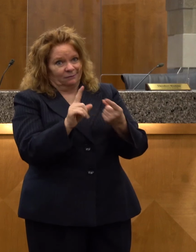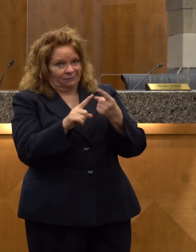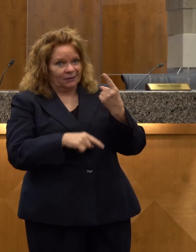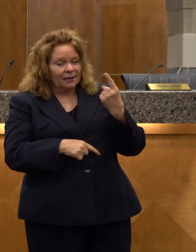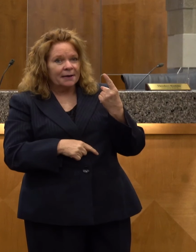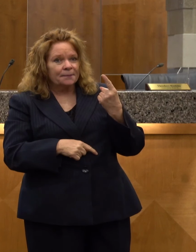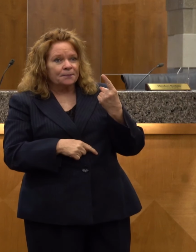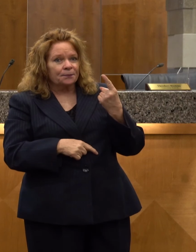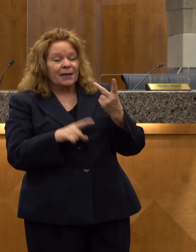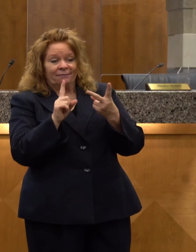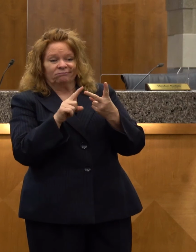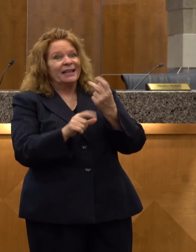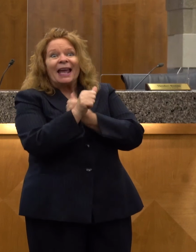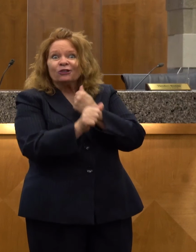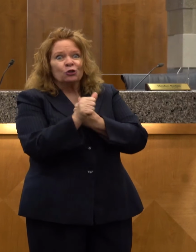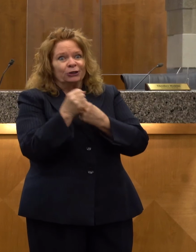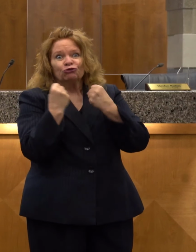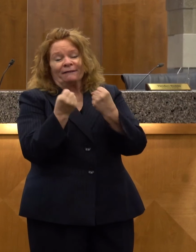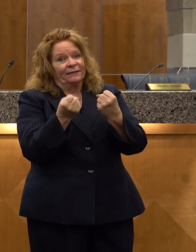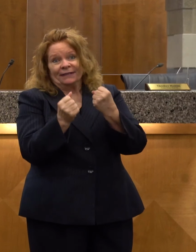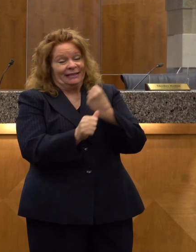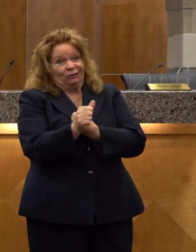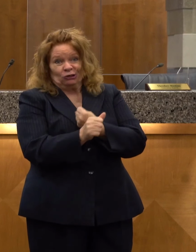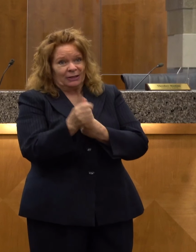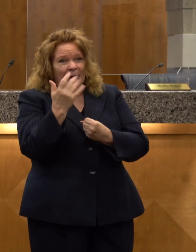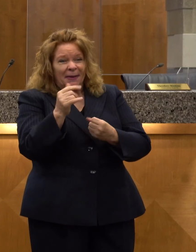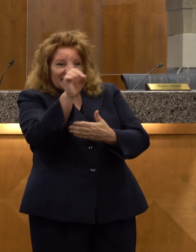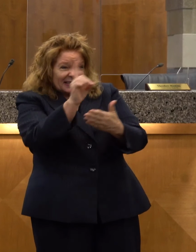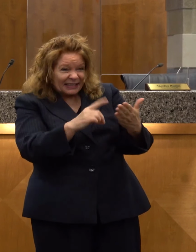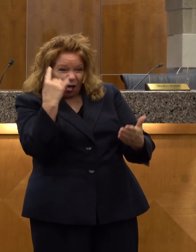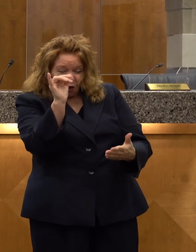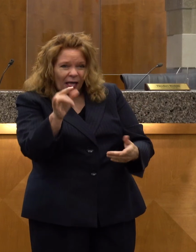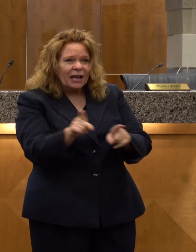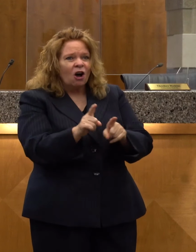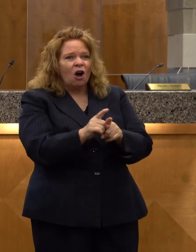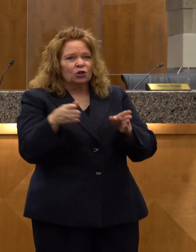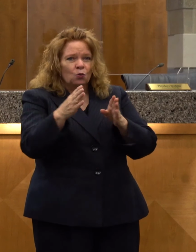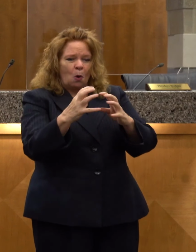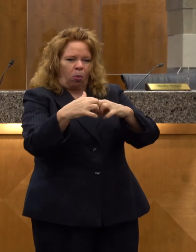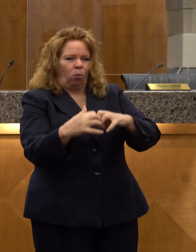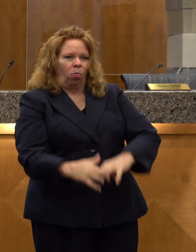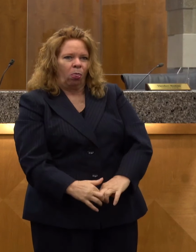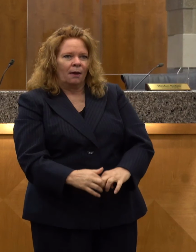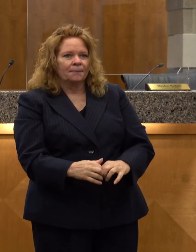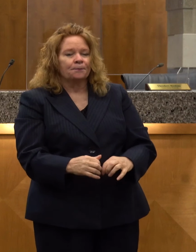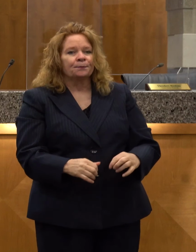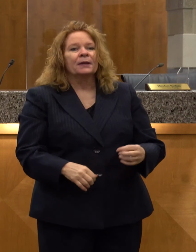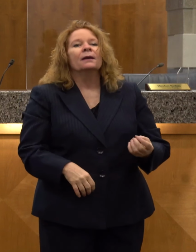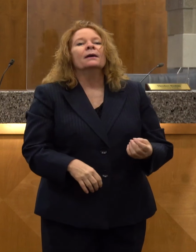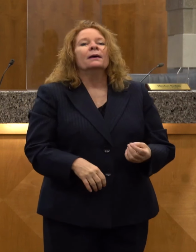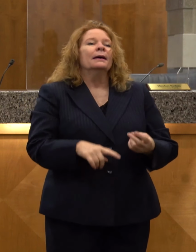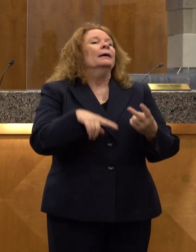it's dangerous to drive on by design and by the crumbling road. Second, it's going to be much